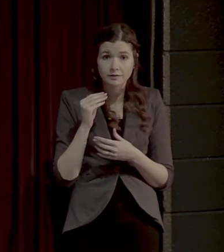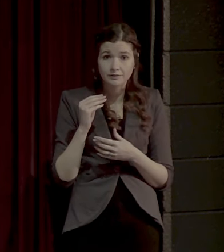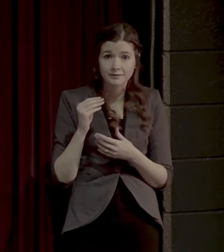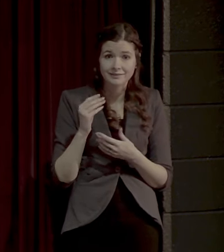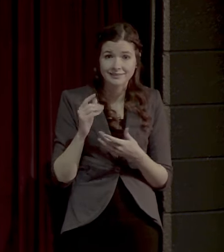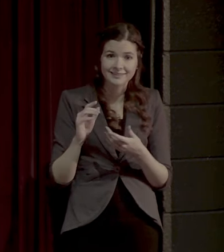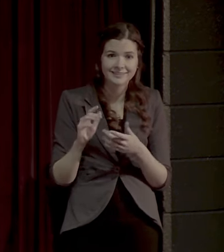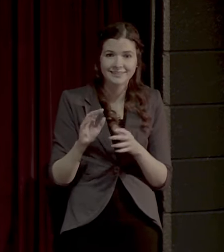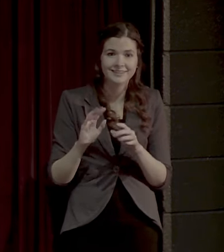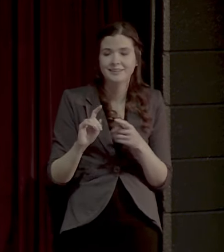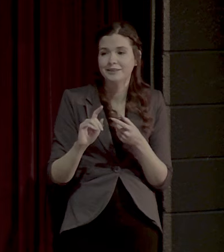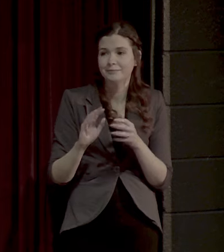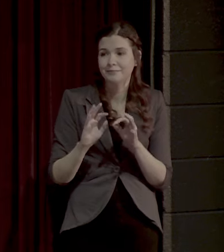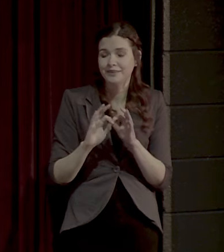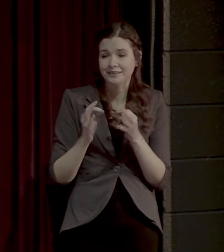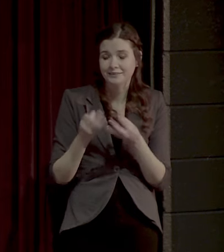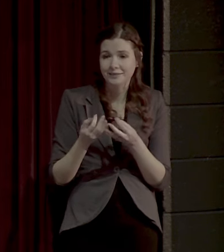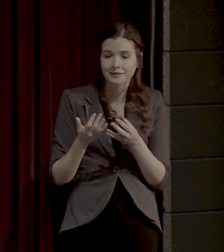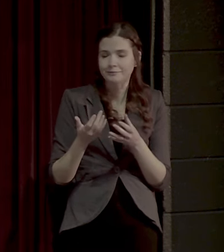figure out the puzzle.